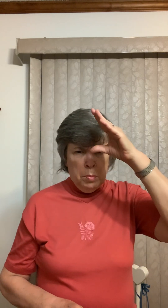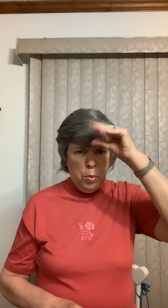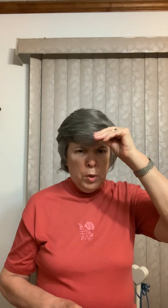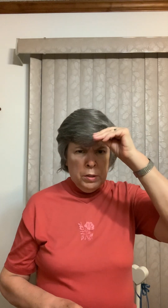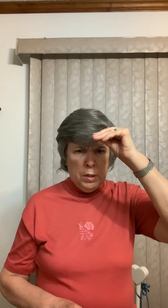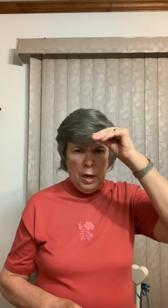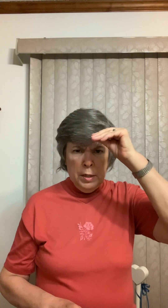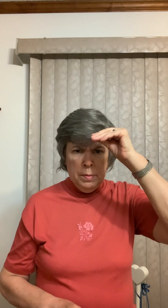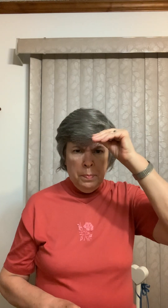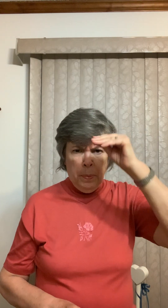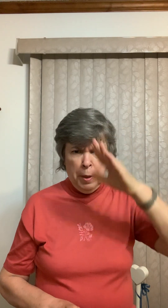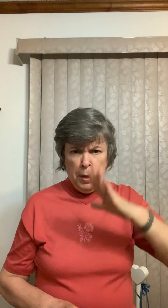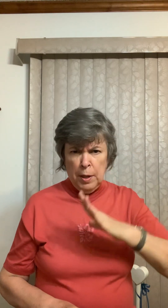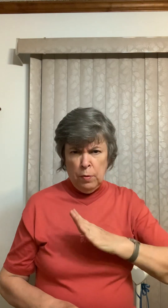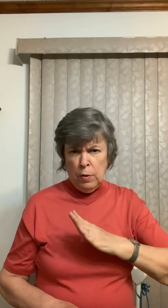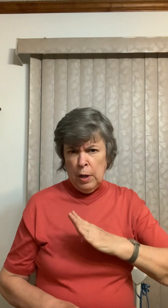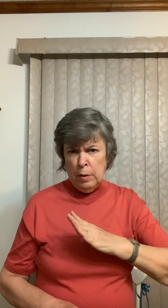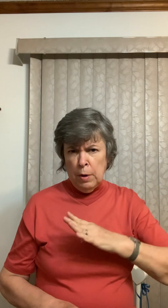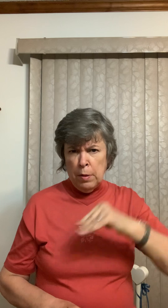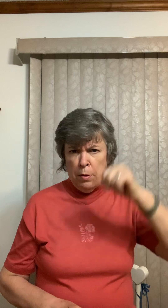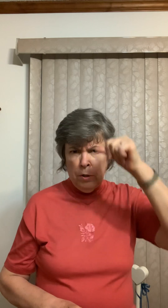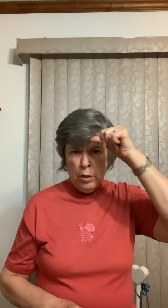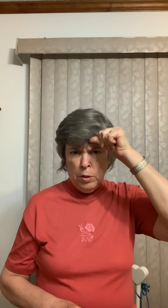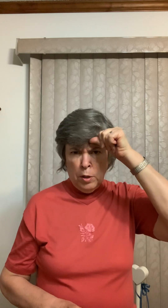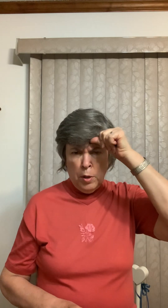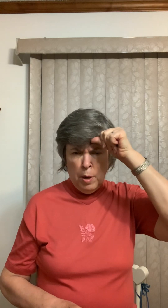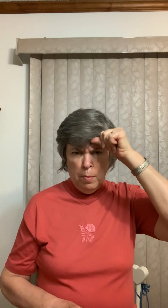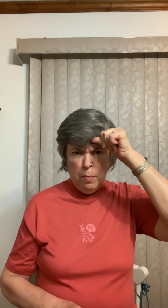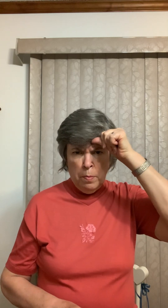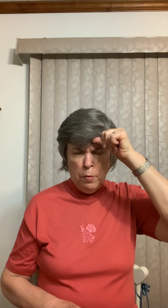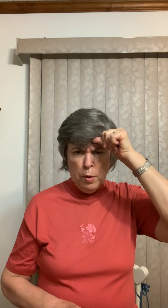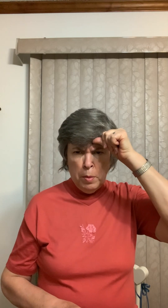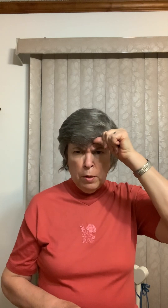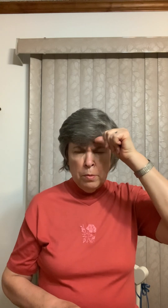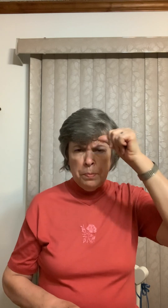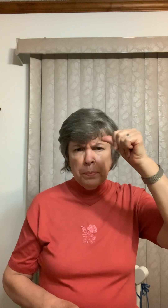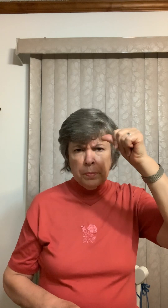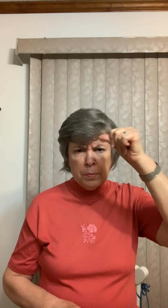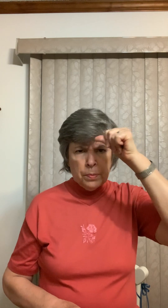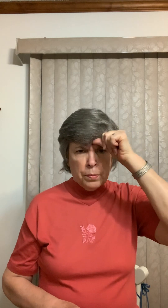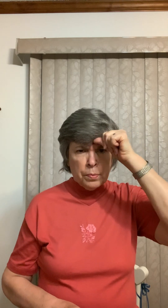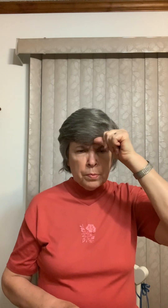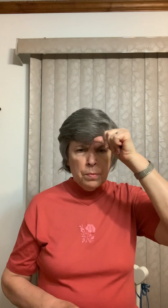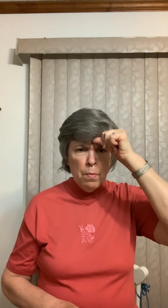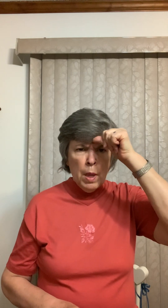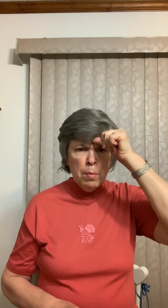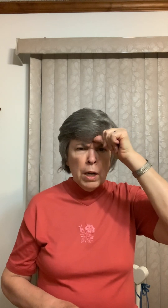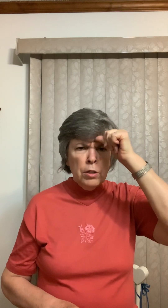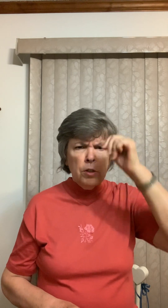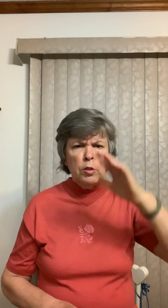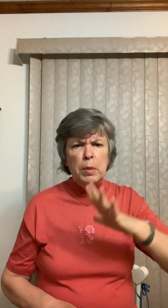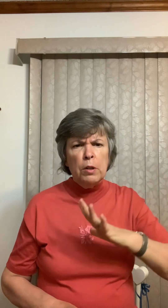boy sign and then fine rather than just the thumb for the male. But I usually do male